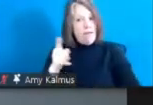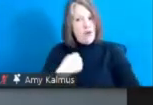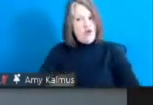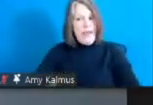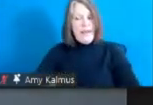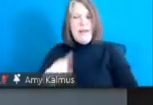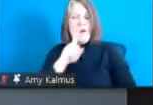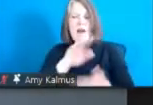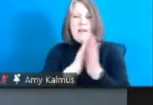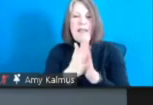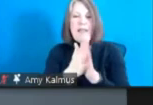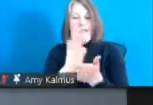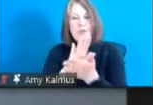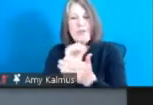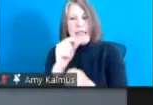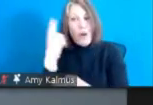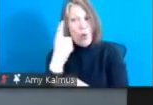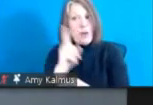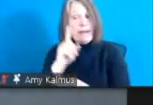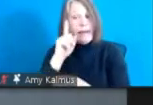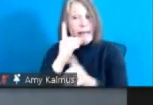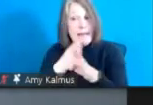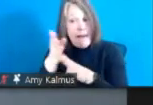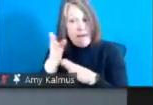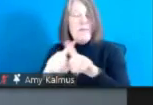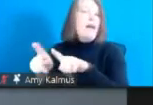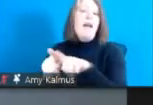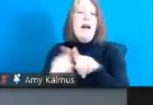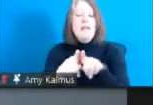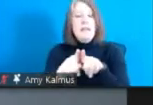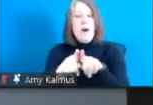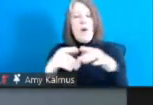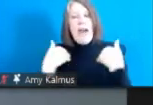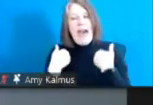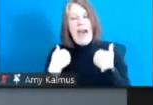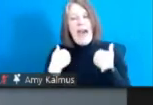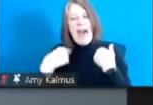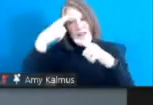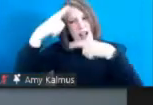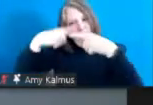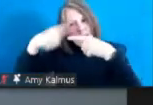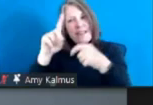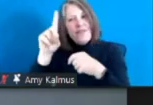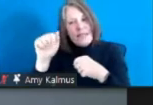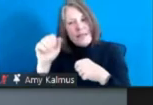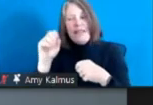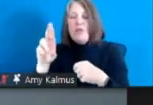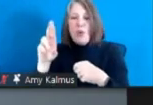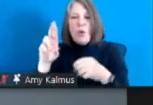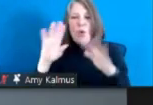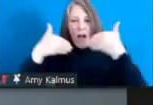becoming schools not only for deaf students, but for those that also have cognitive disabilities or